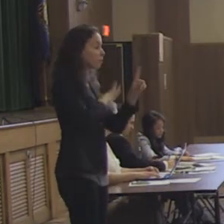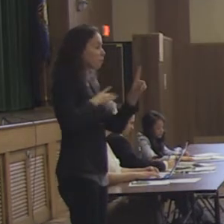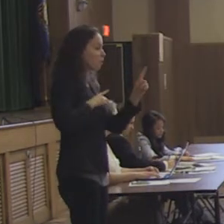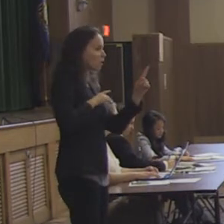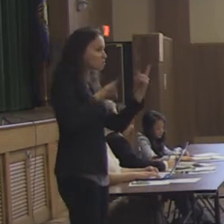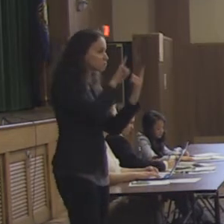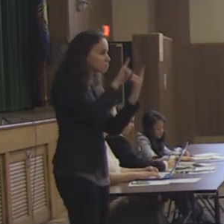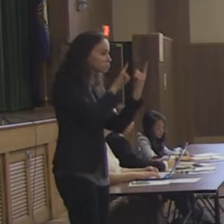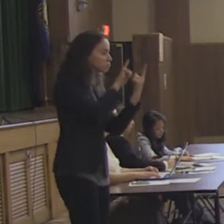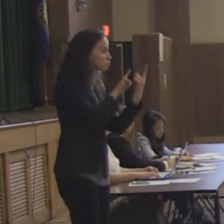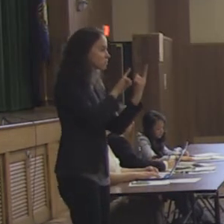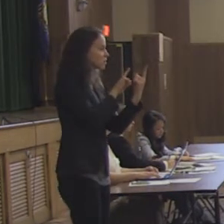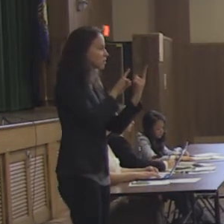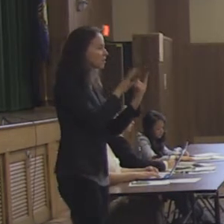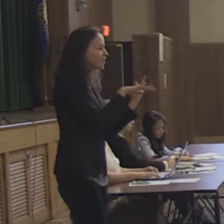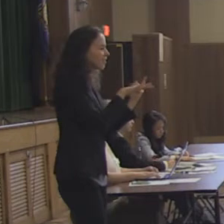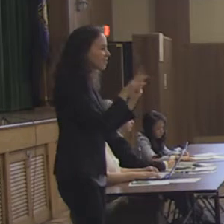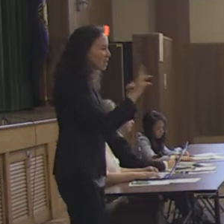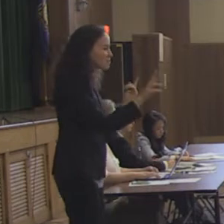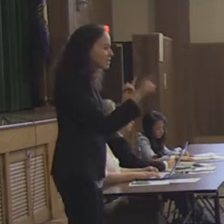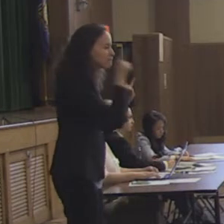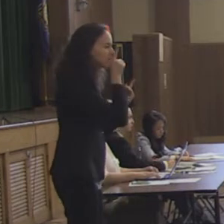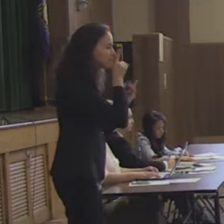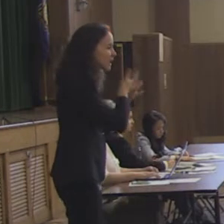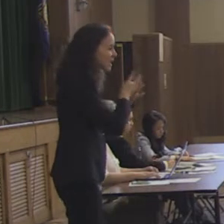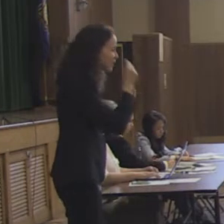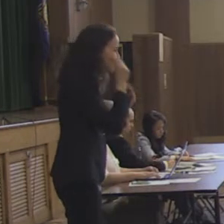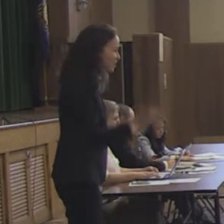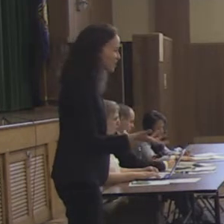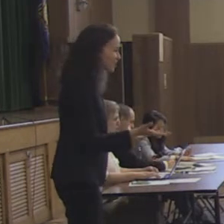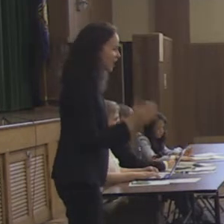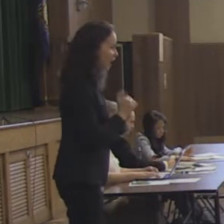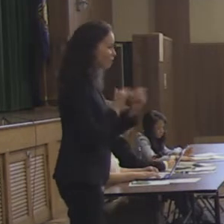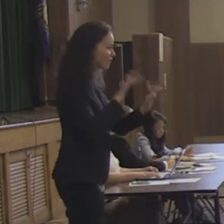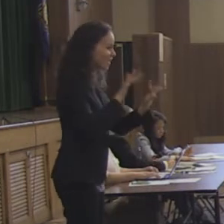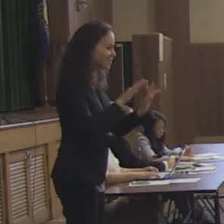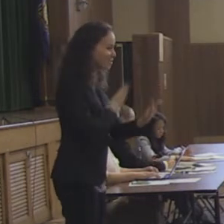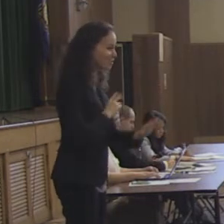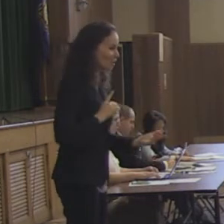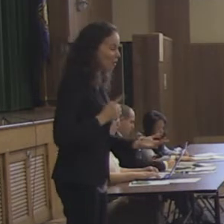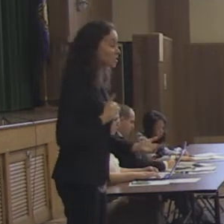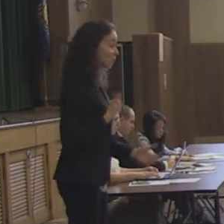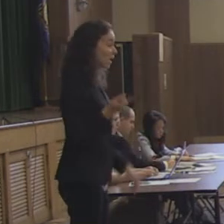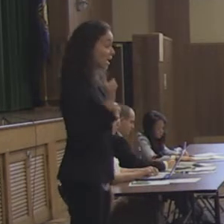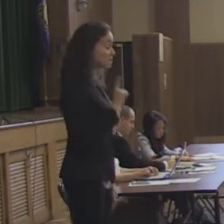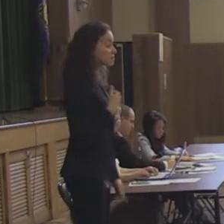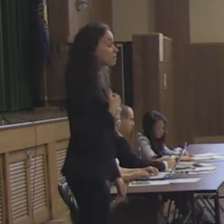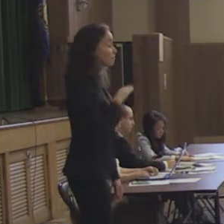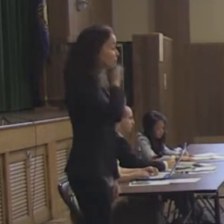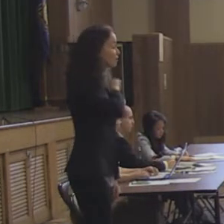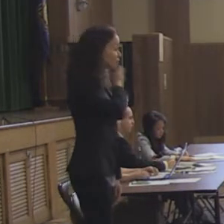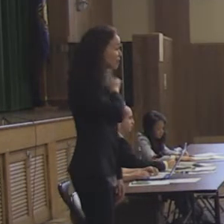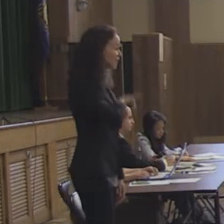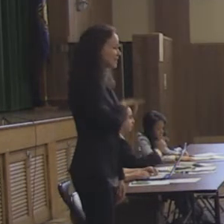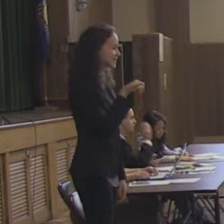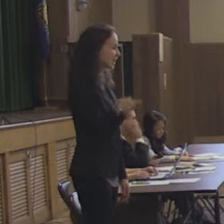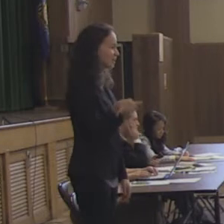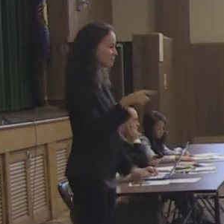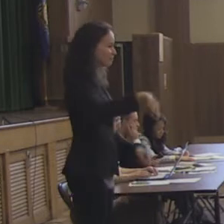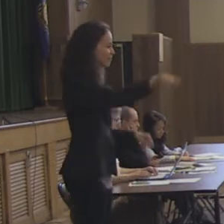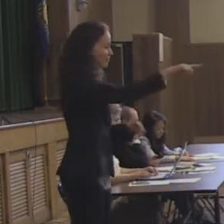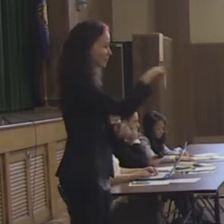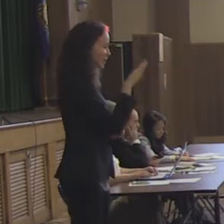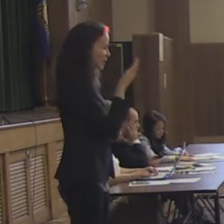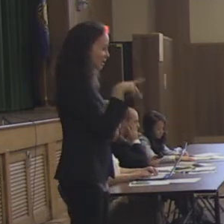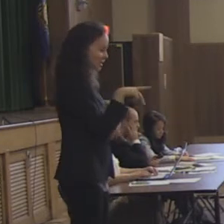website, there's no contact information for the board members. So, you know, I stand up here as frustrated as the public is, and